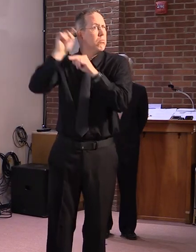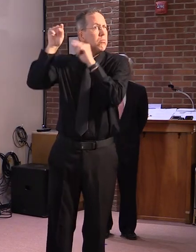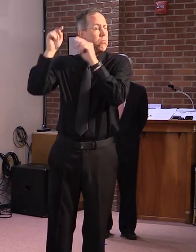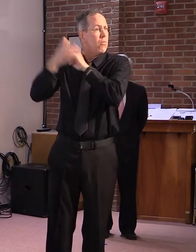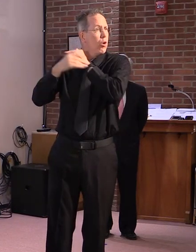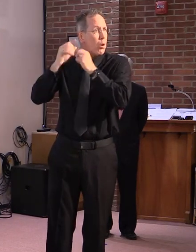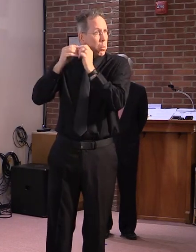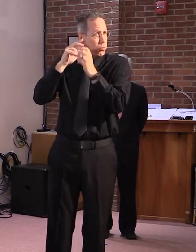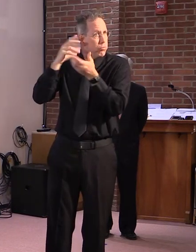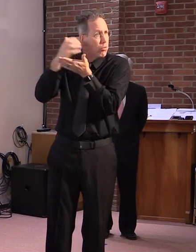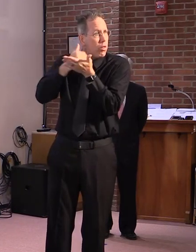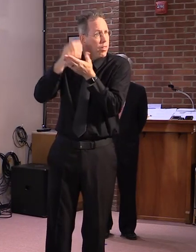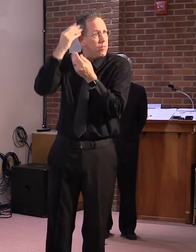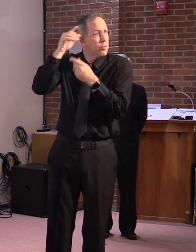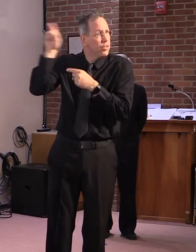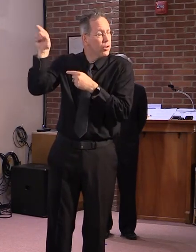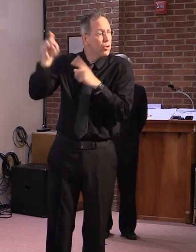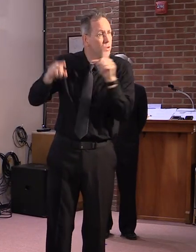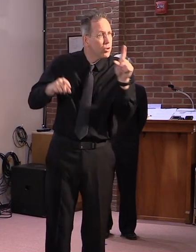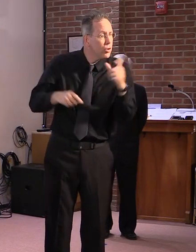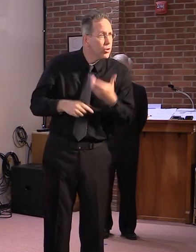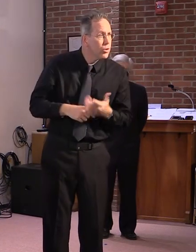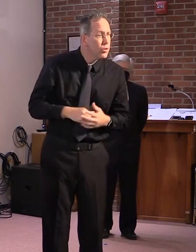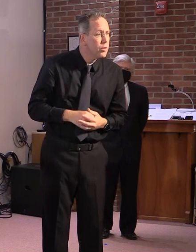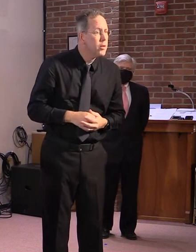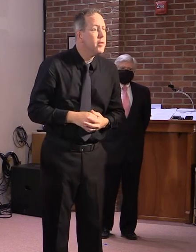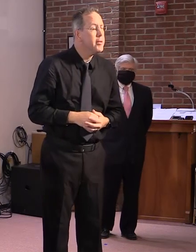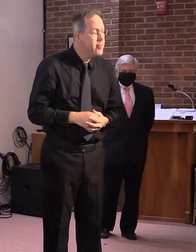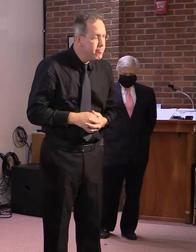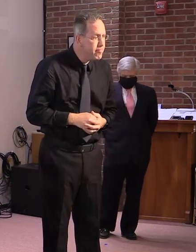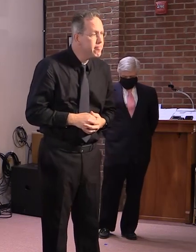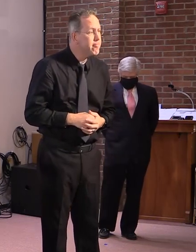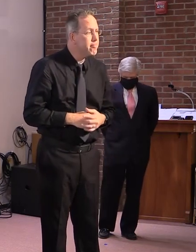from Canada, mostly from the Quebec province.